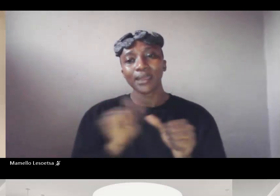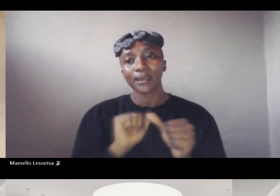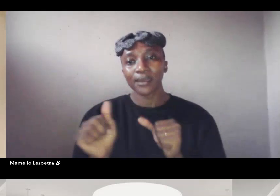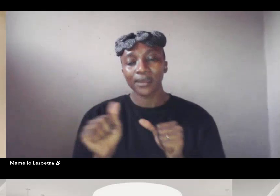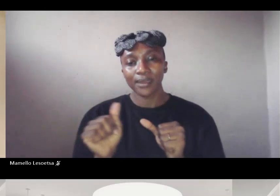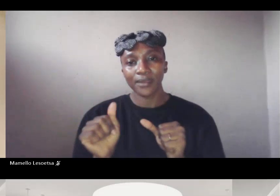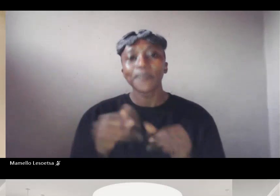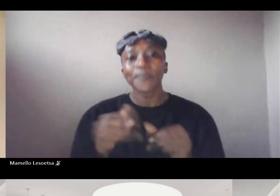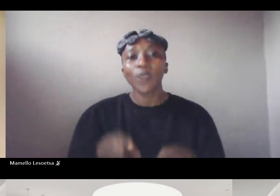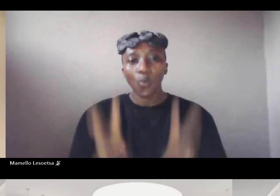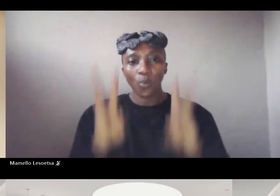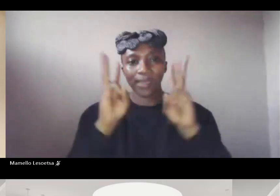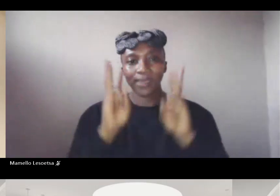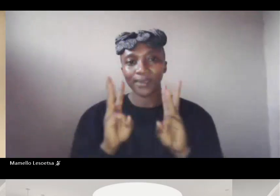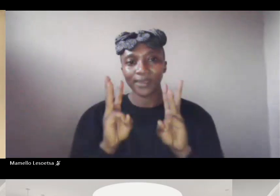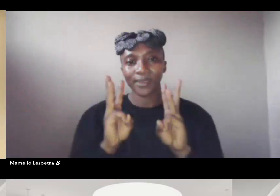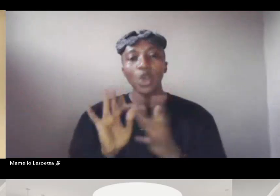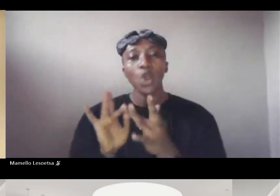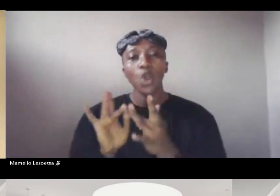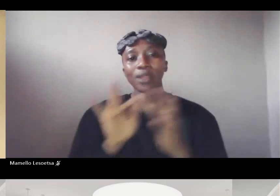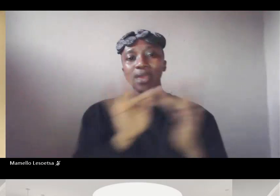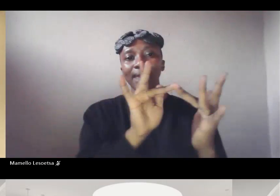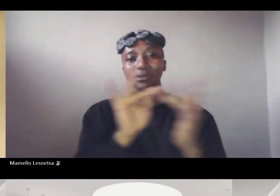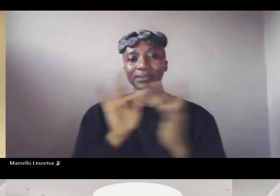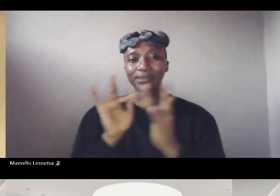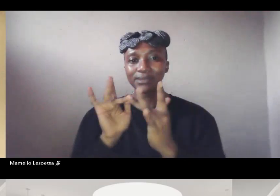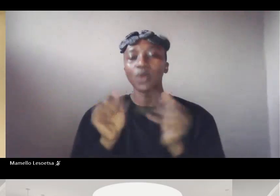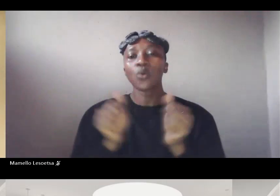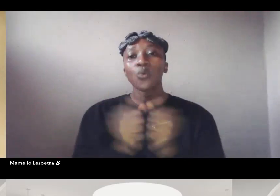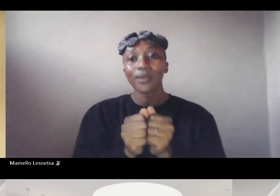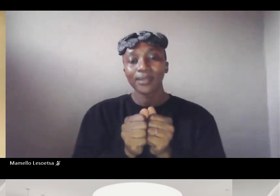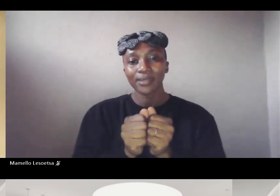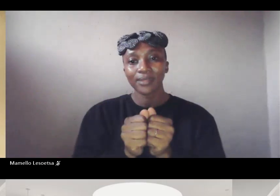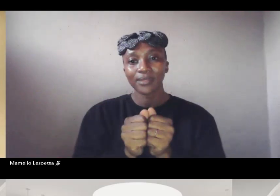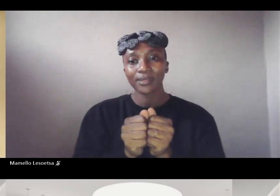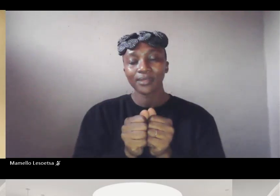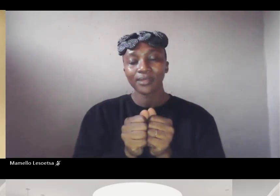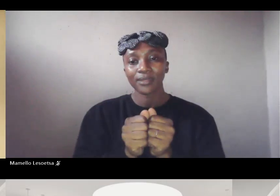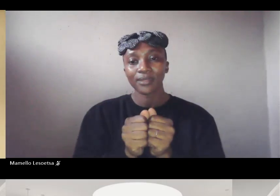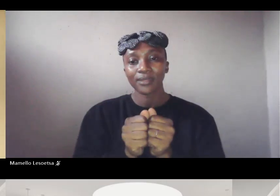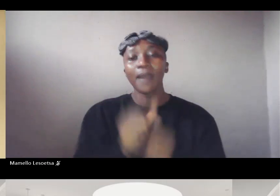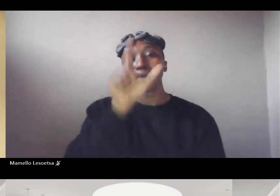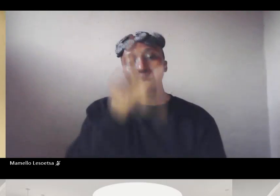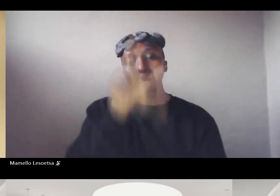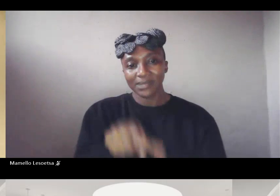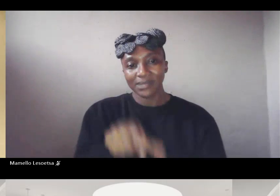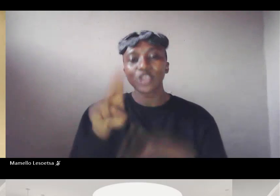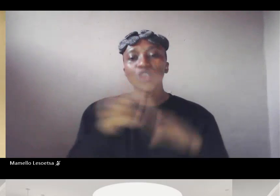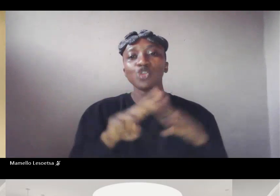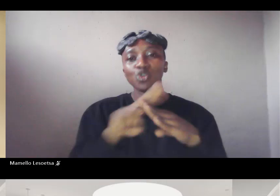way of connecting with someone who is using sign language.